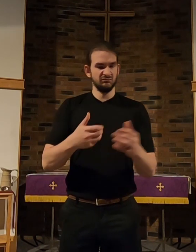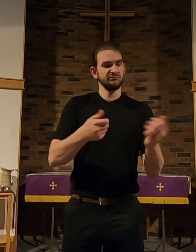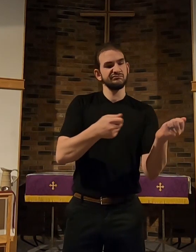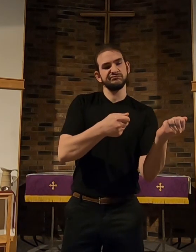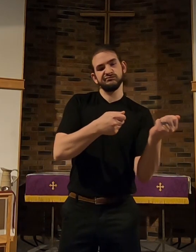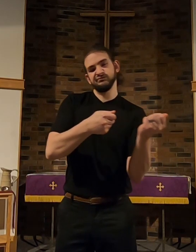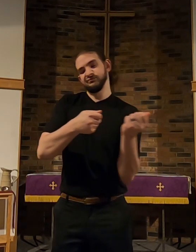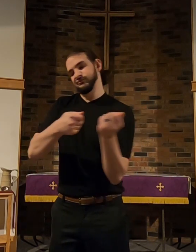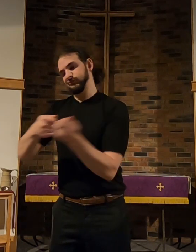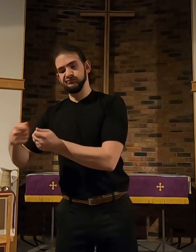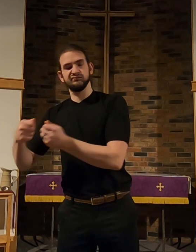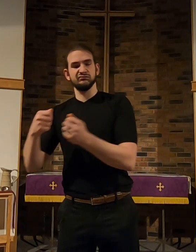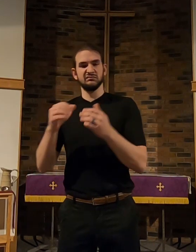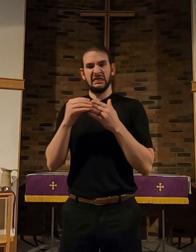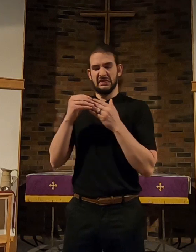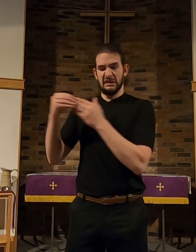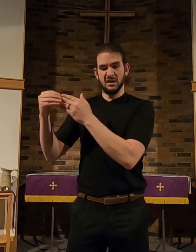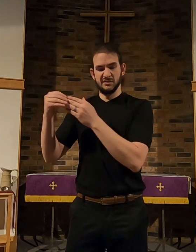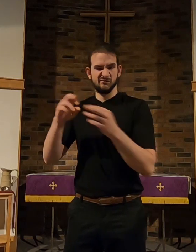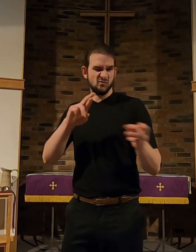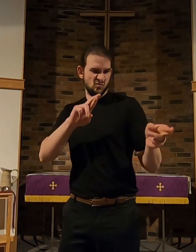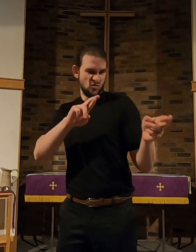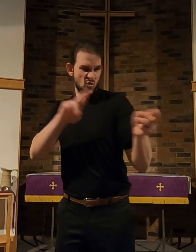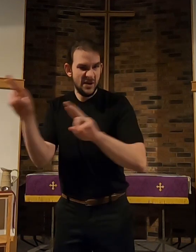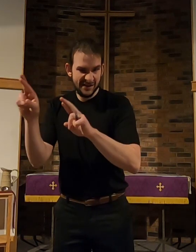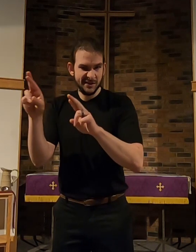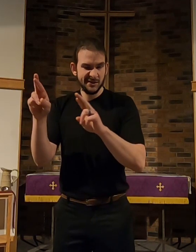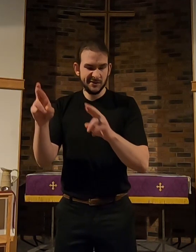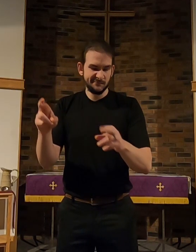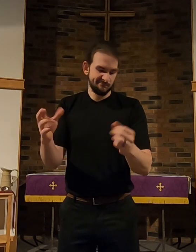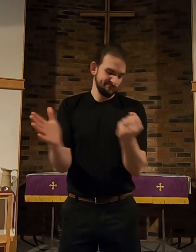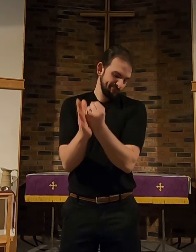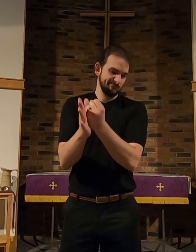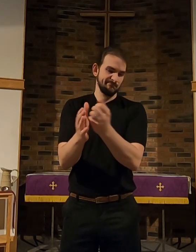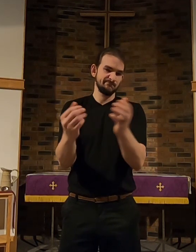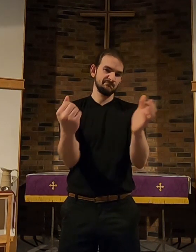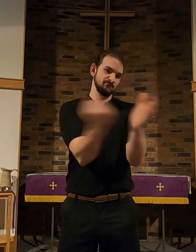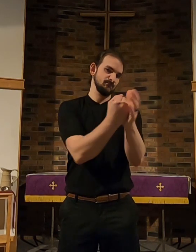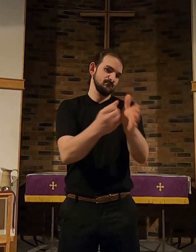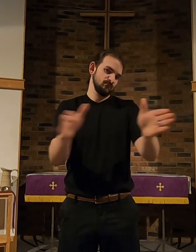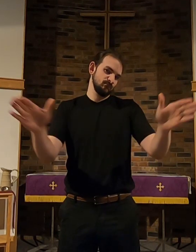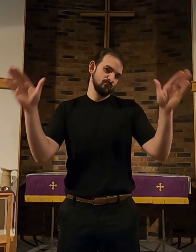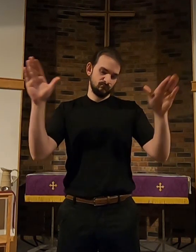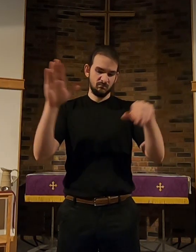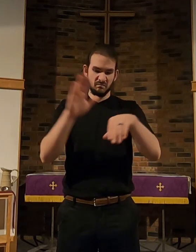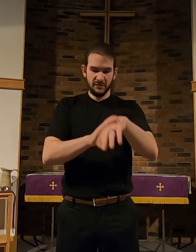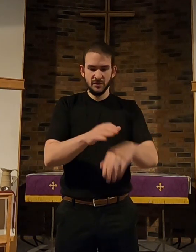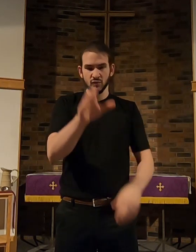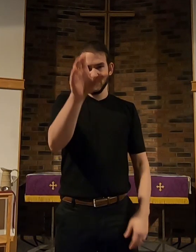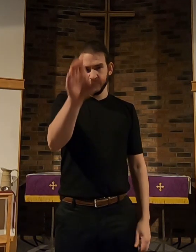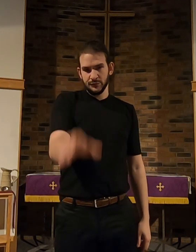on him and led him off to be nailed to a cross.